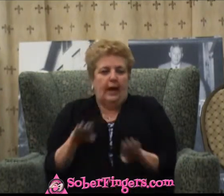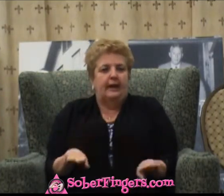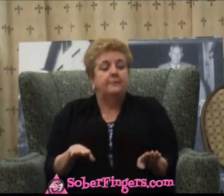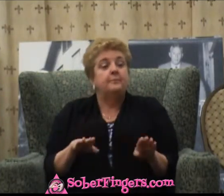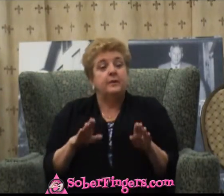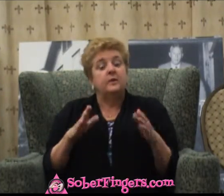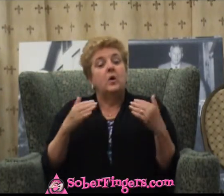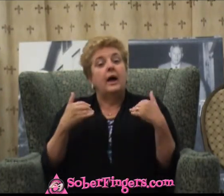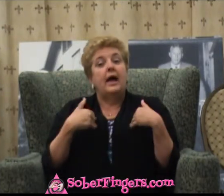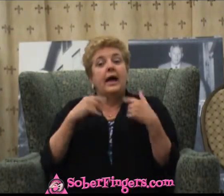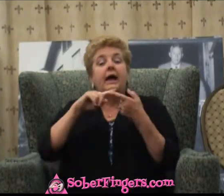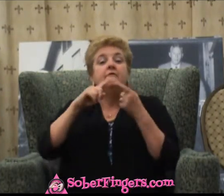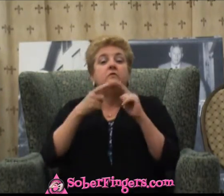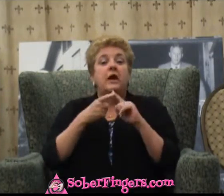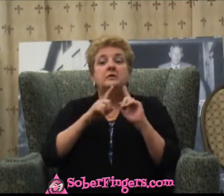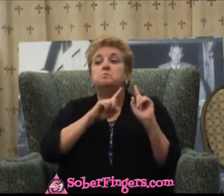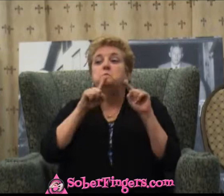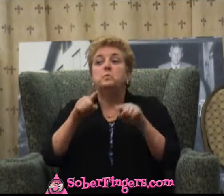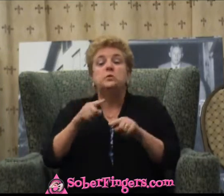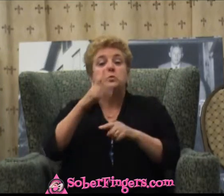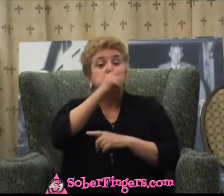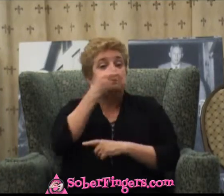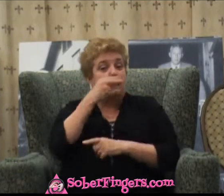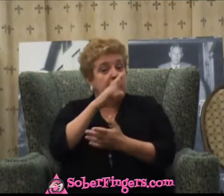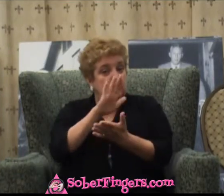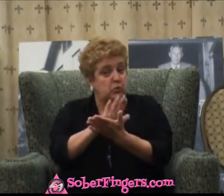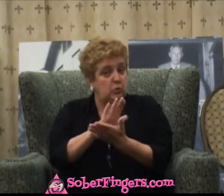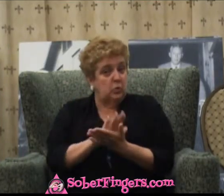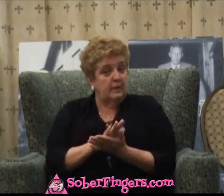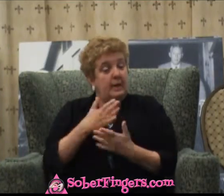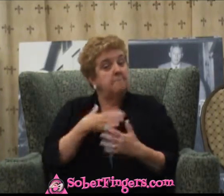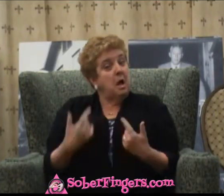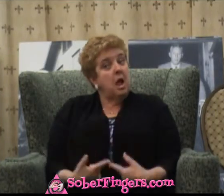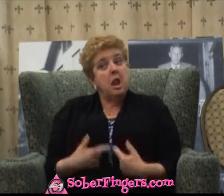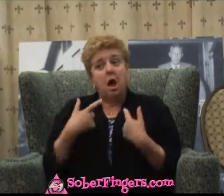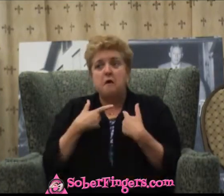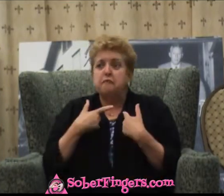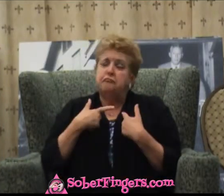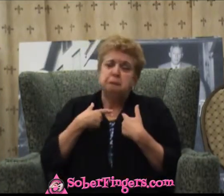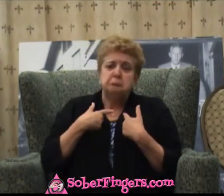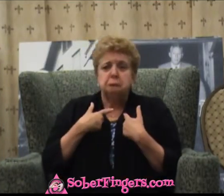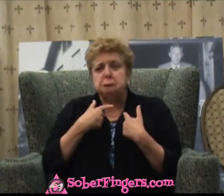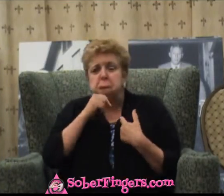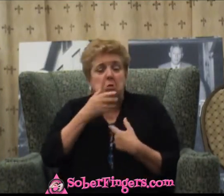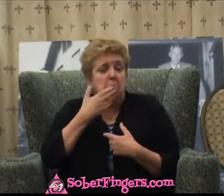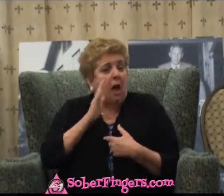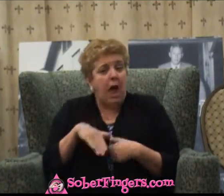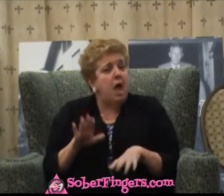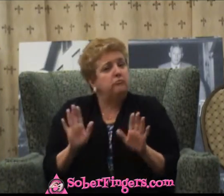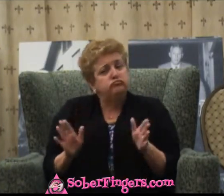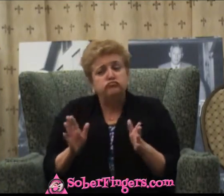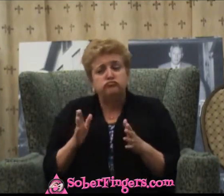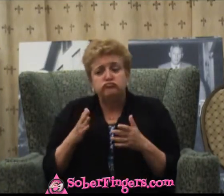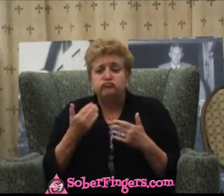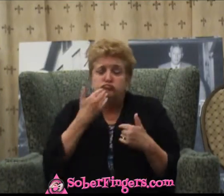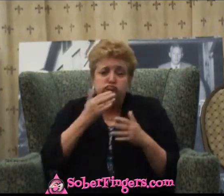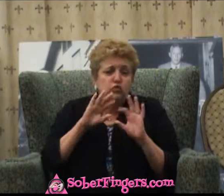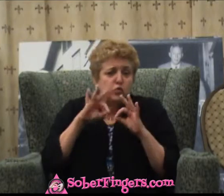to a little Catholic school, and my life wasn't terribly bad, and I didn't come from bad parents. But I was just always